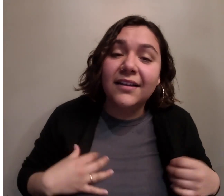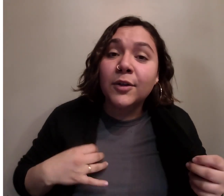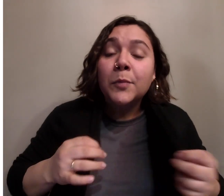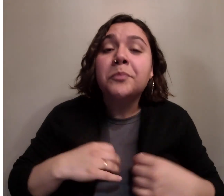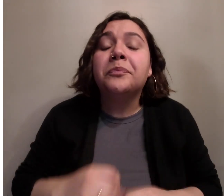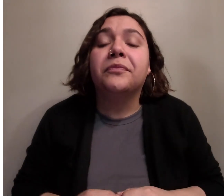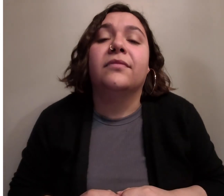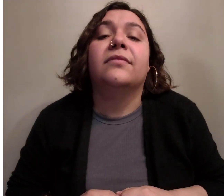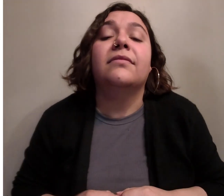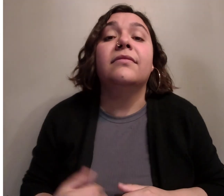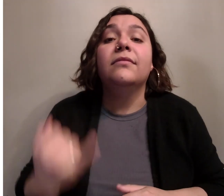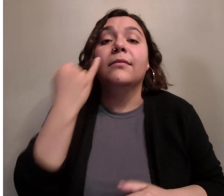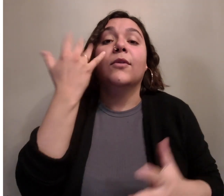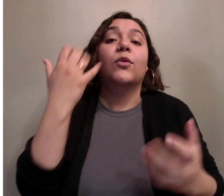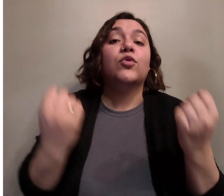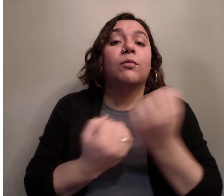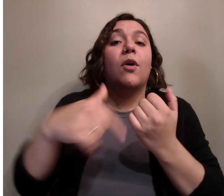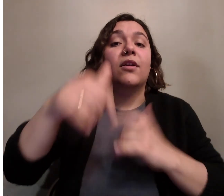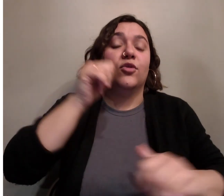Bye-bye.